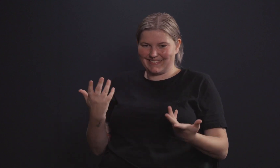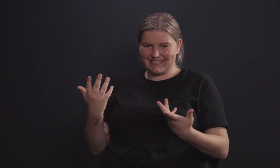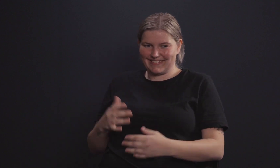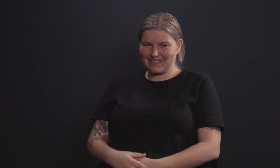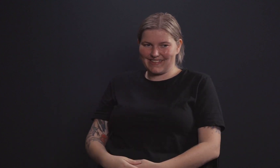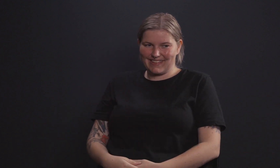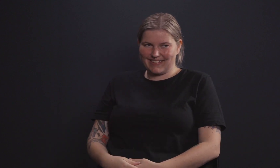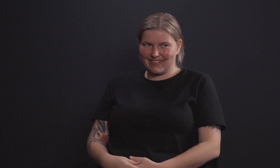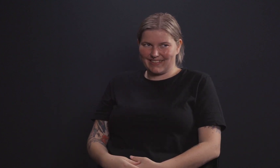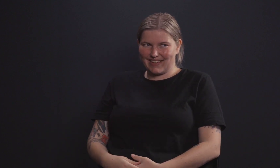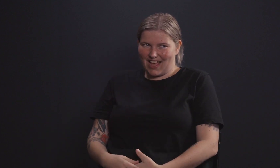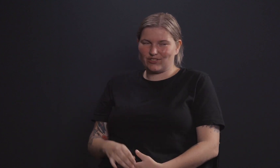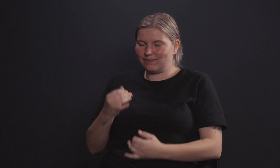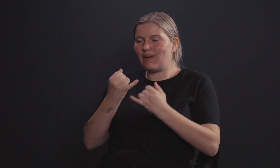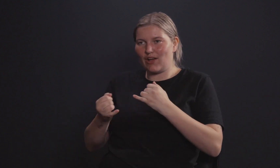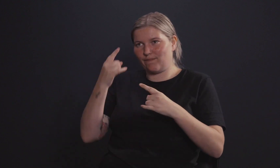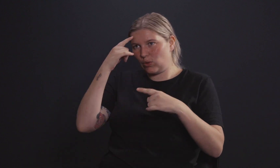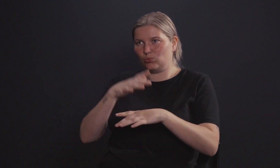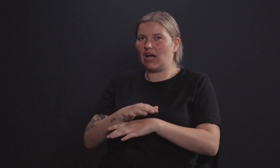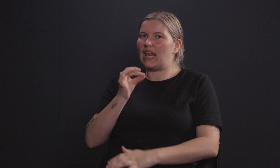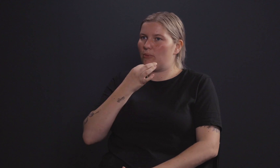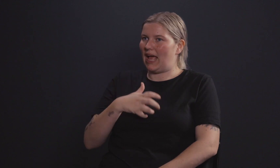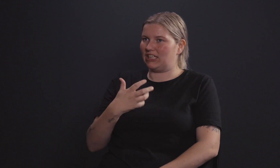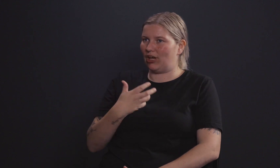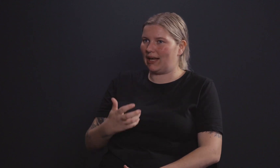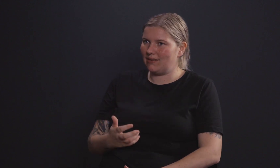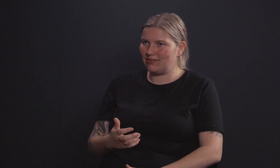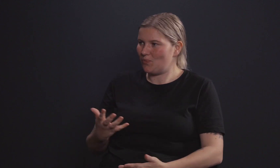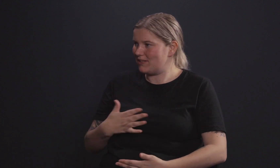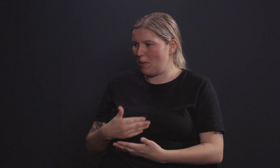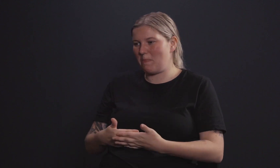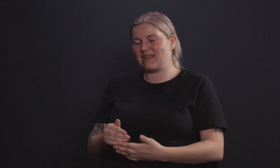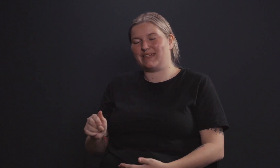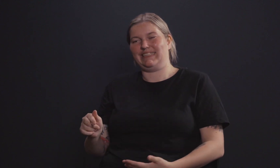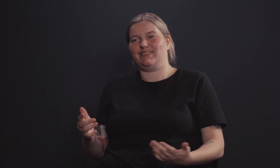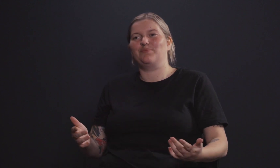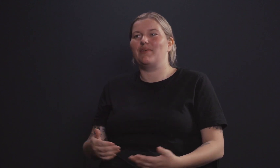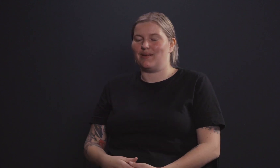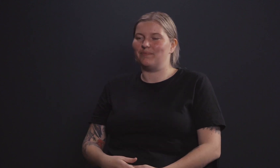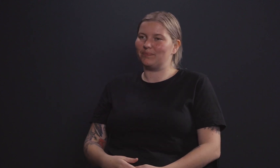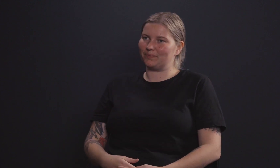was having a big pregnant belly. It was very confusing and I felt pretty angry, wondering where my baby